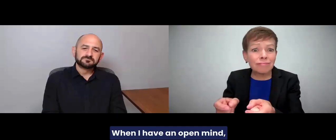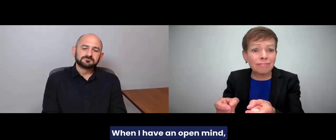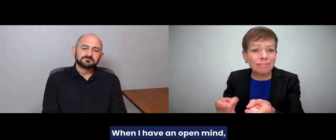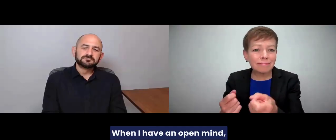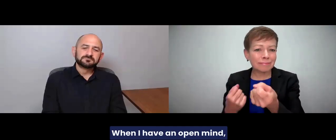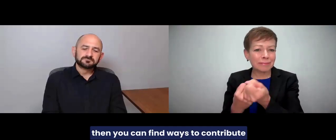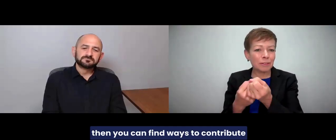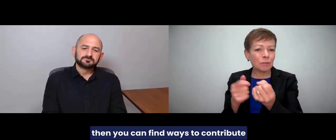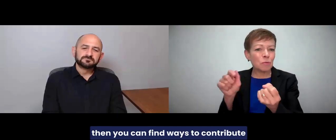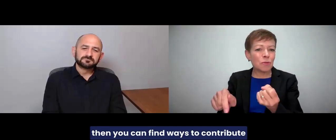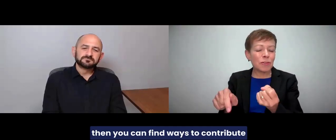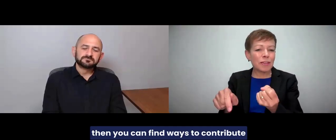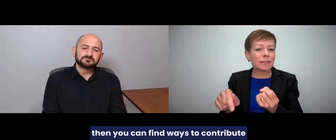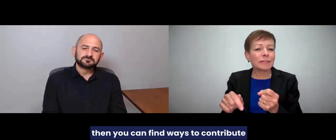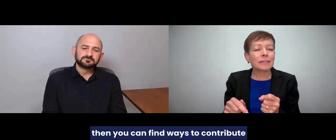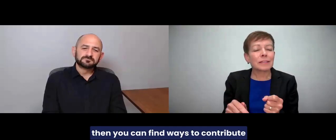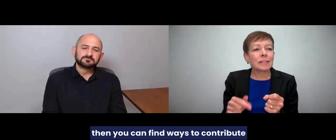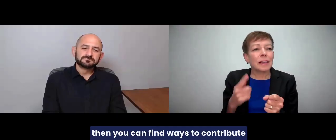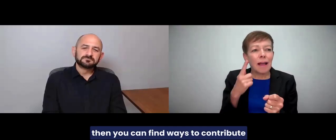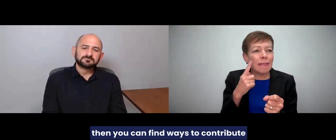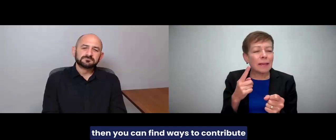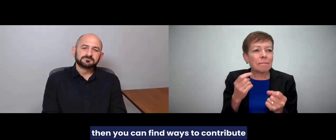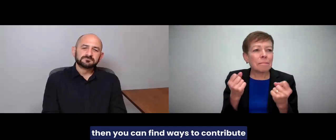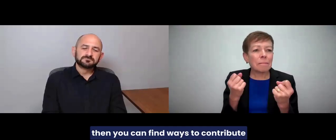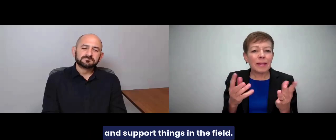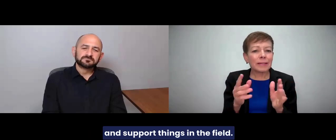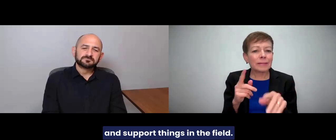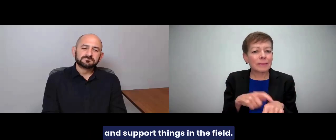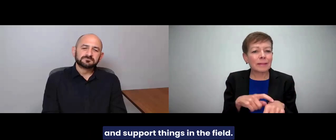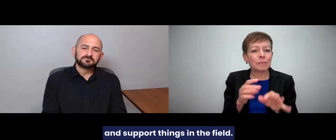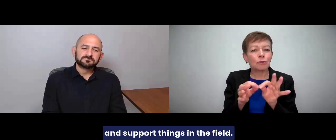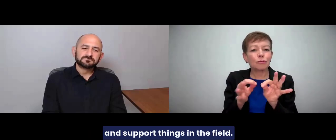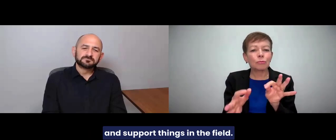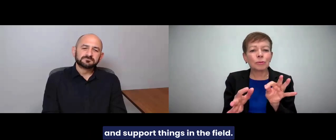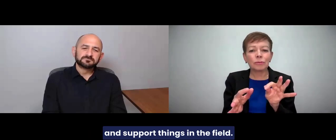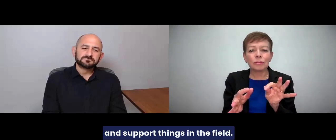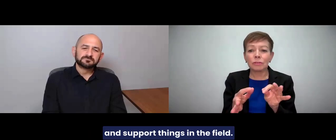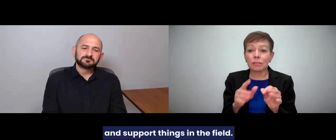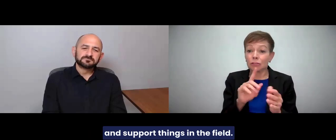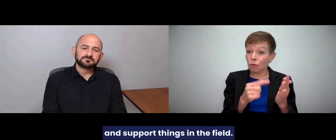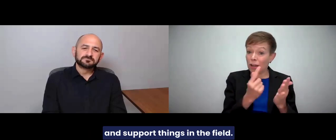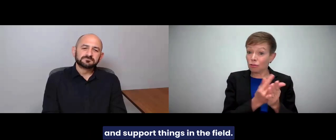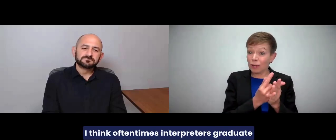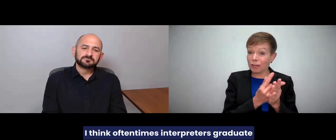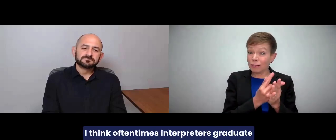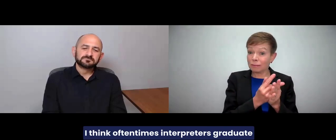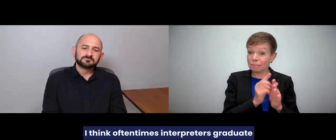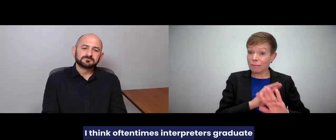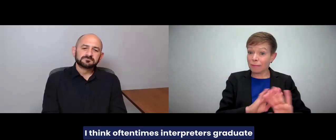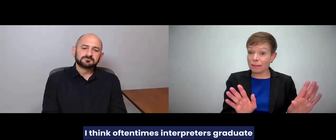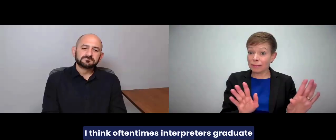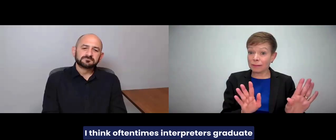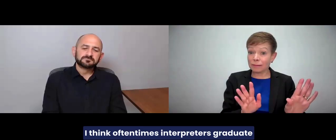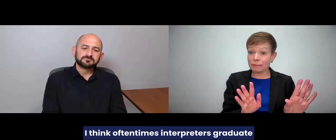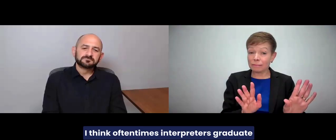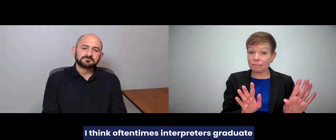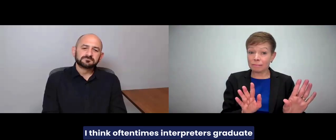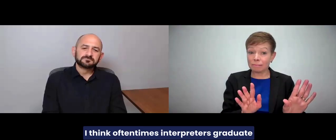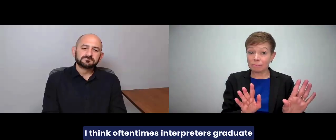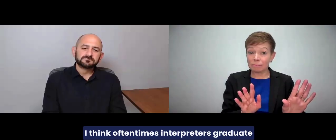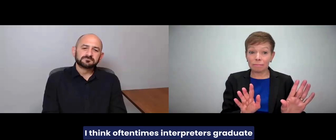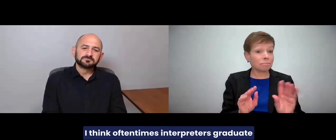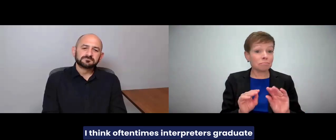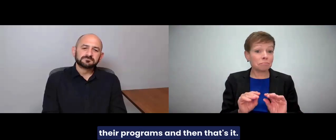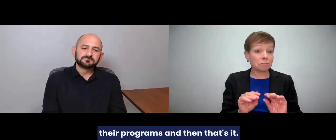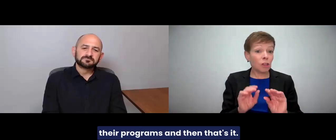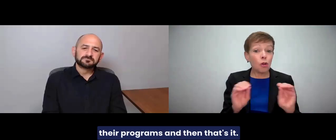open mind, then you can find ways to contribute and support things in the field. I think oftentimes